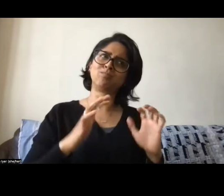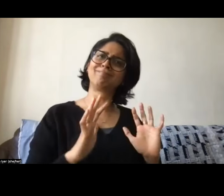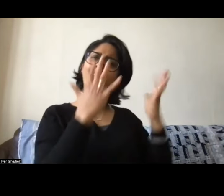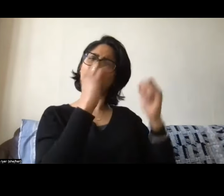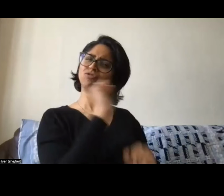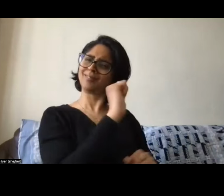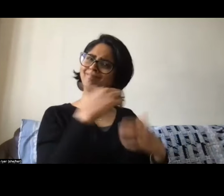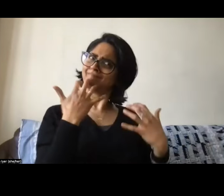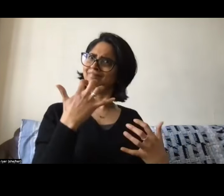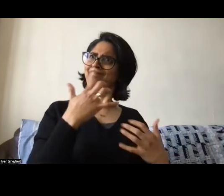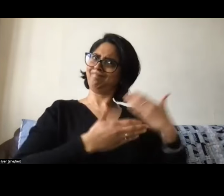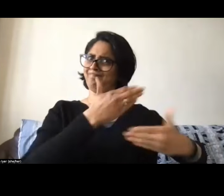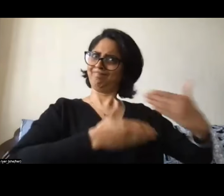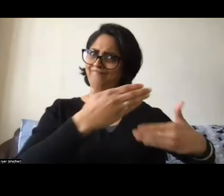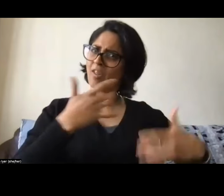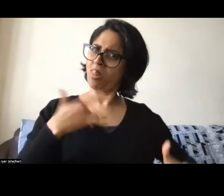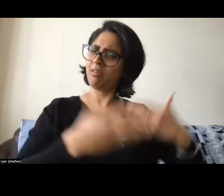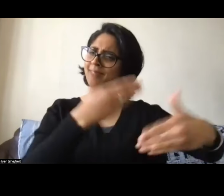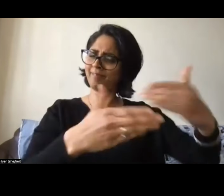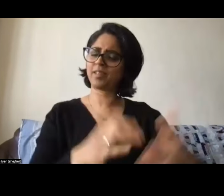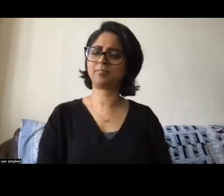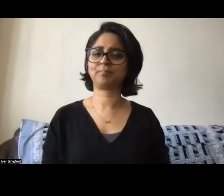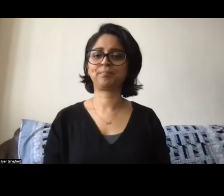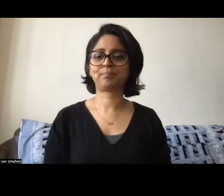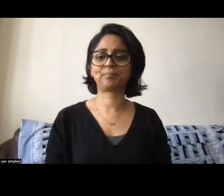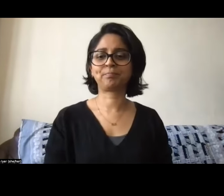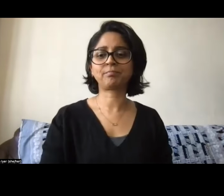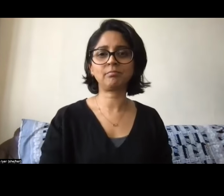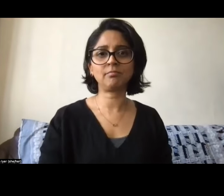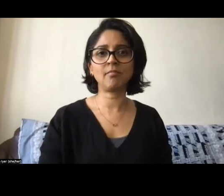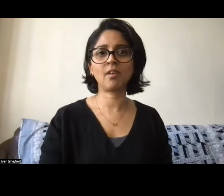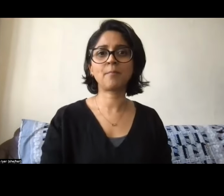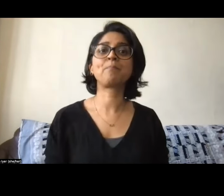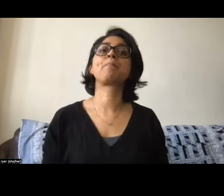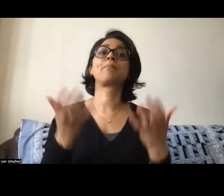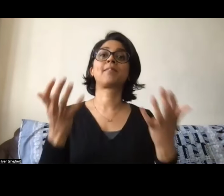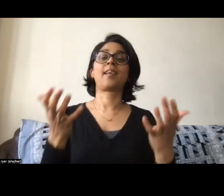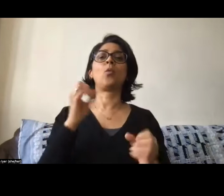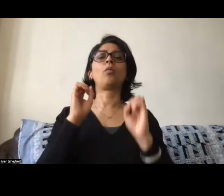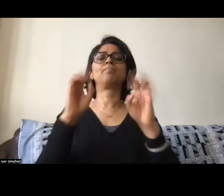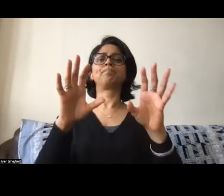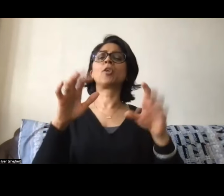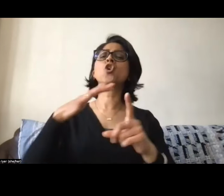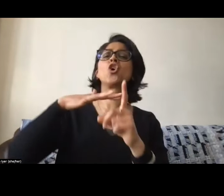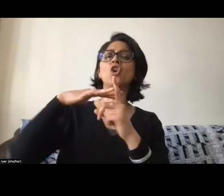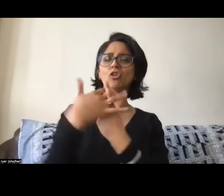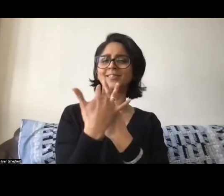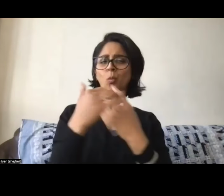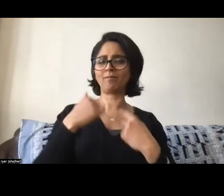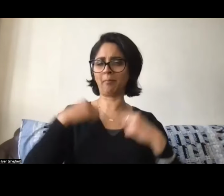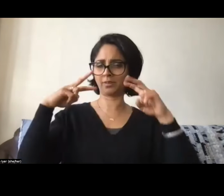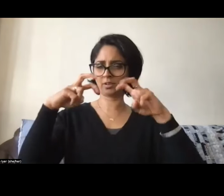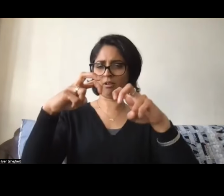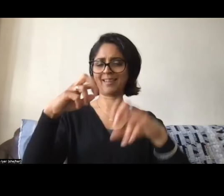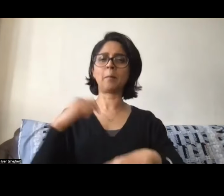around resilience that really celebrates these women's resilience in their move to the UK. Just to give